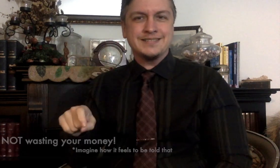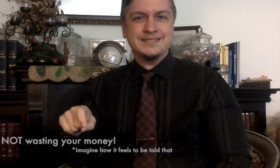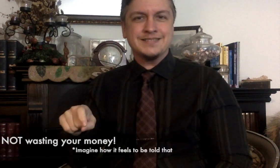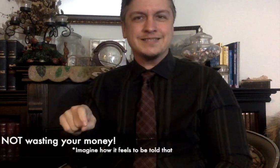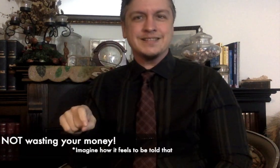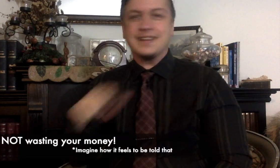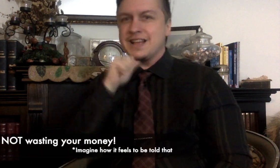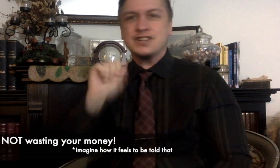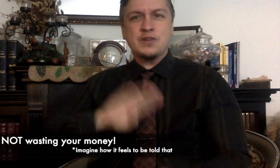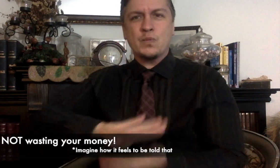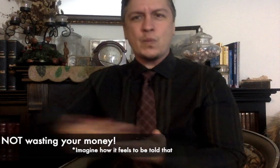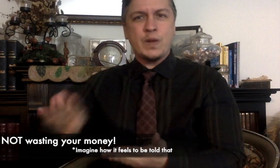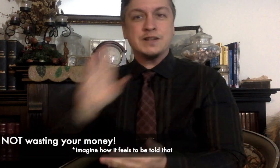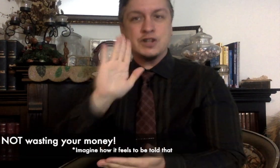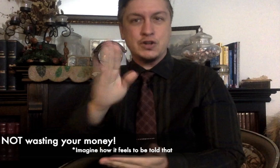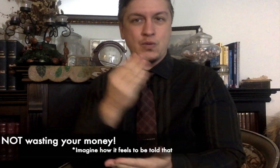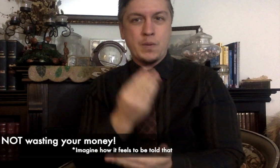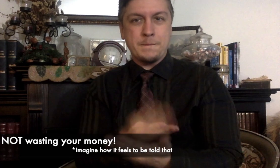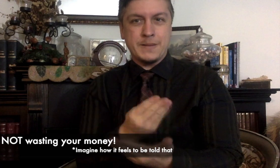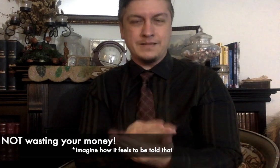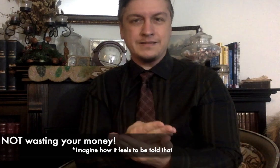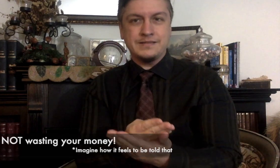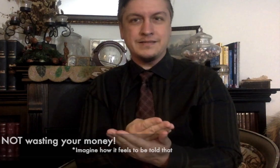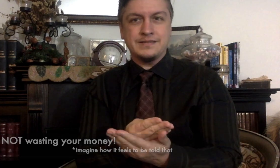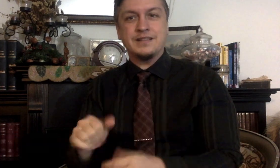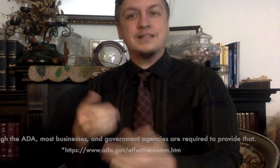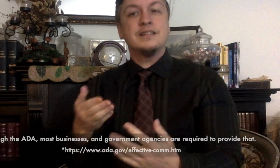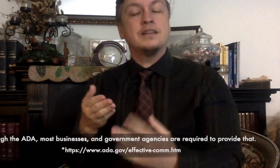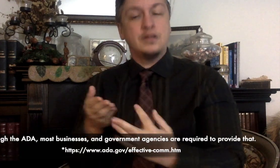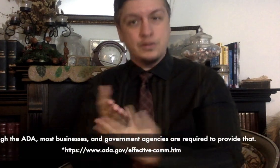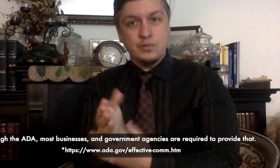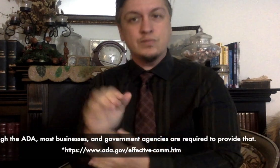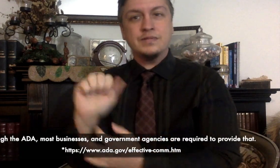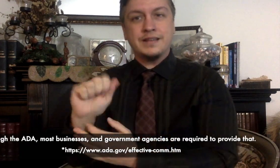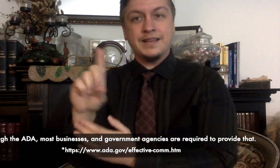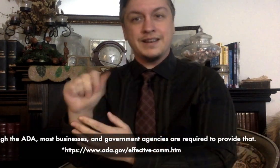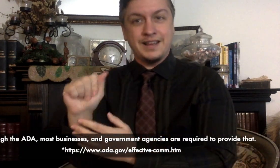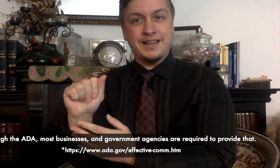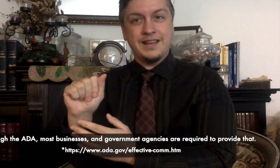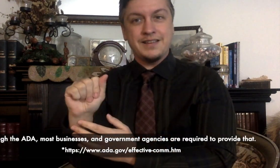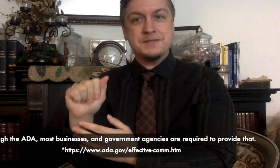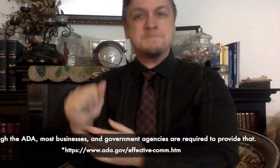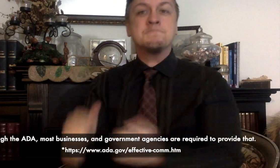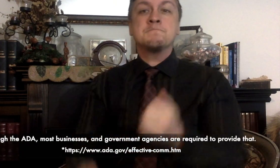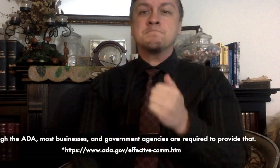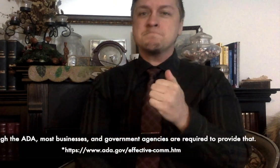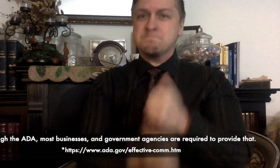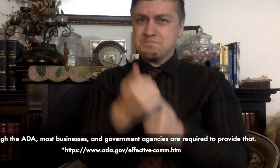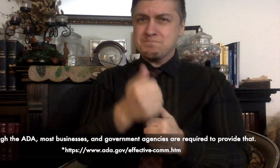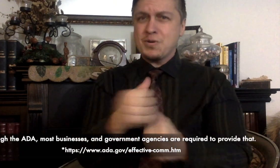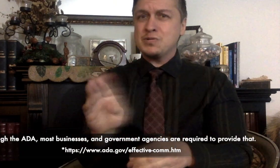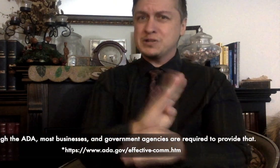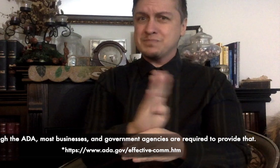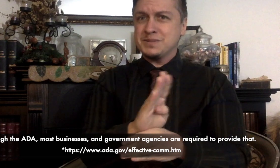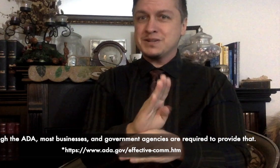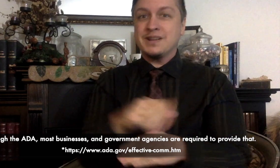order to participate. It is not wasting your money. Through the ADA, most businesses and